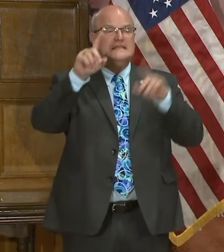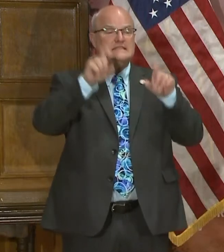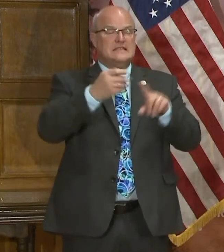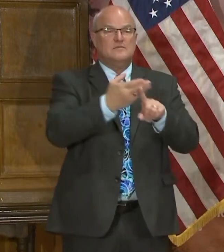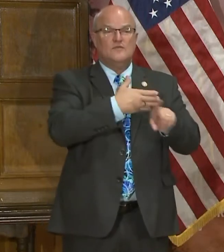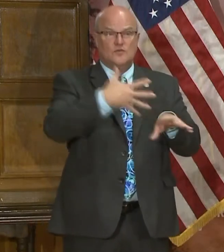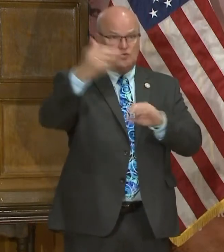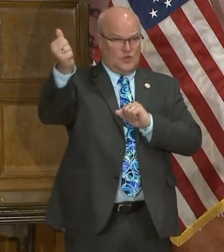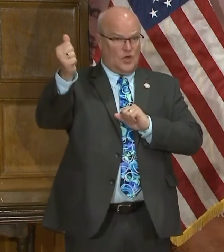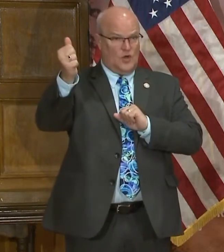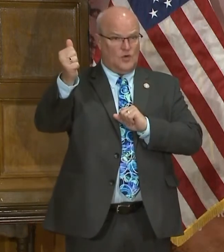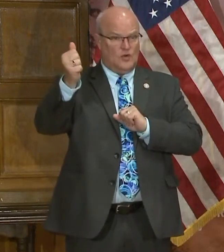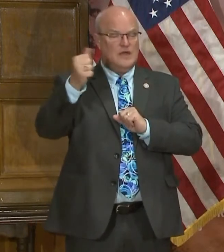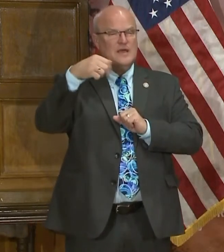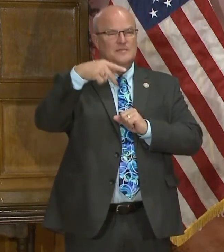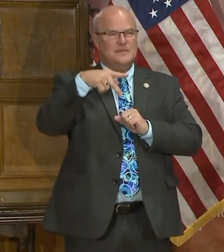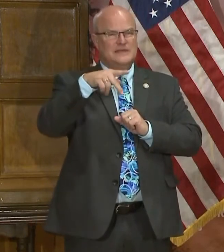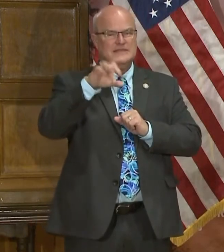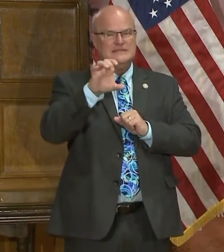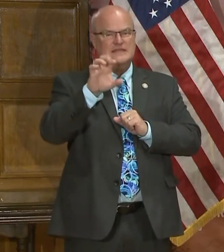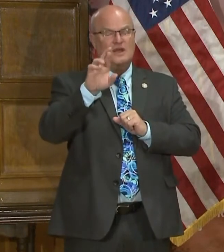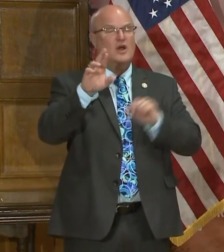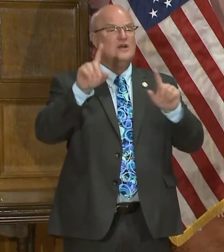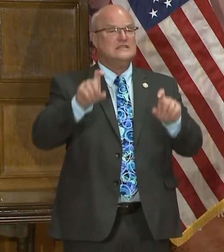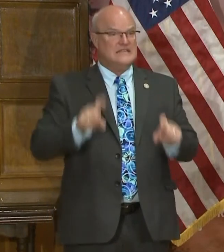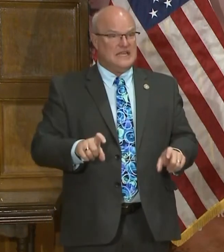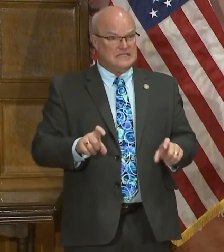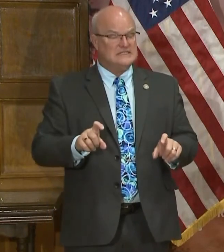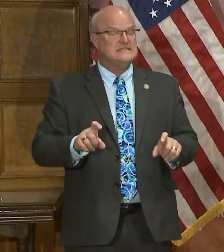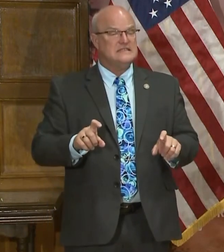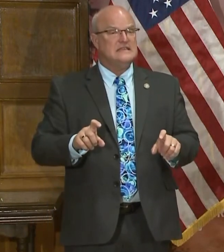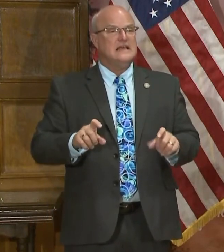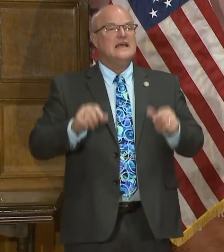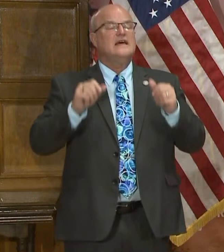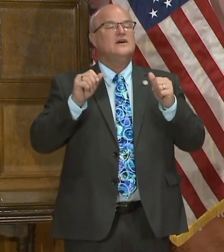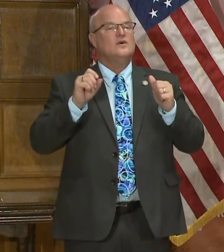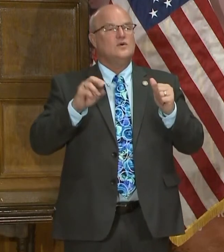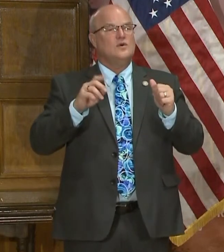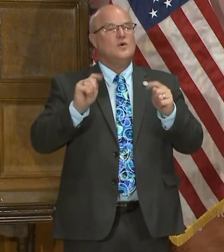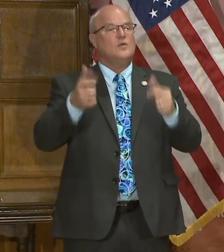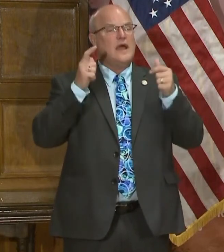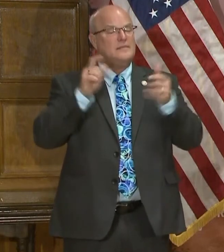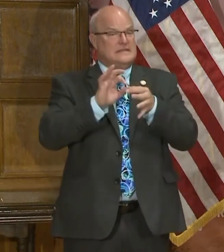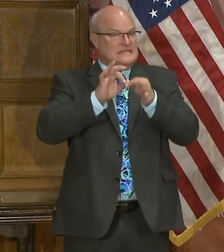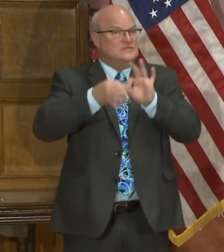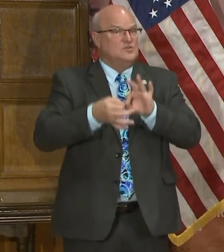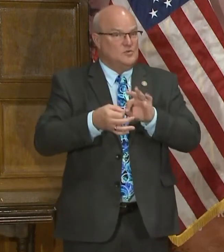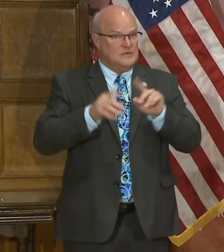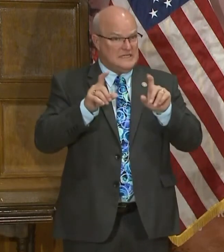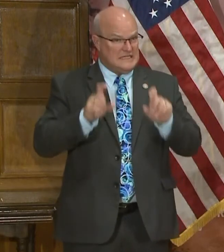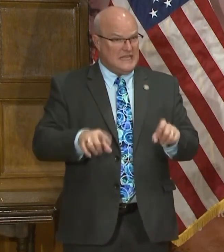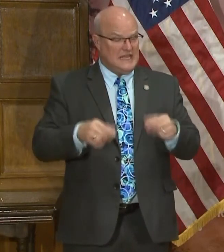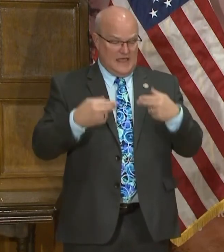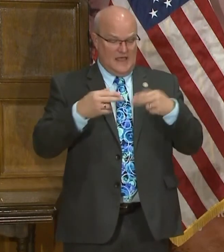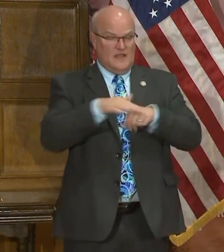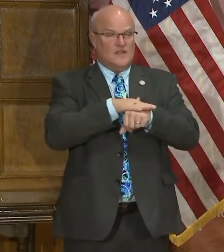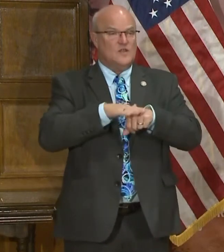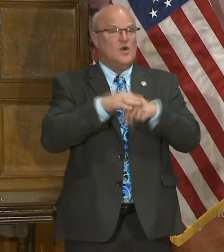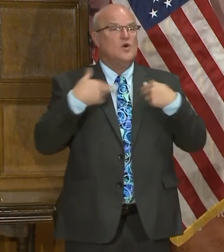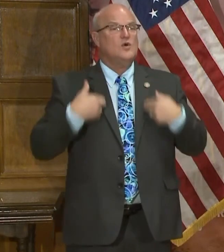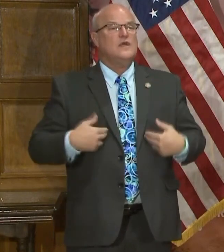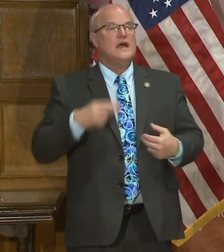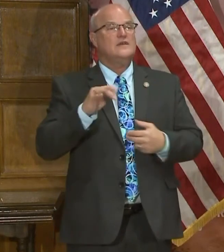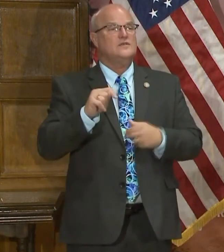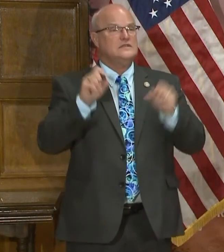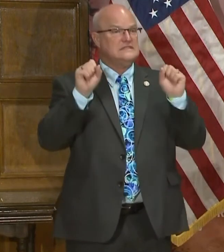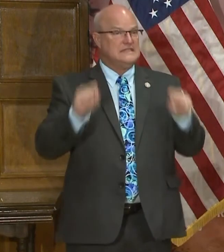before you go. Get a PCR test. Get a test that can be rapidly interpreted. The local health units do that and